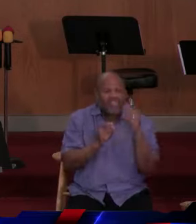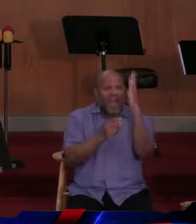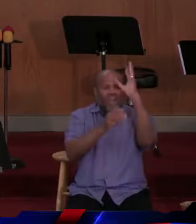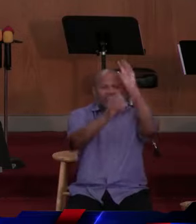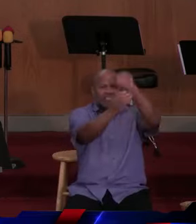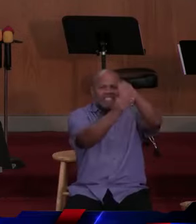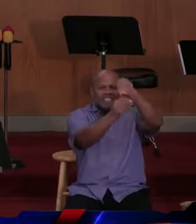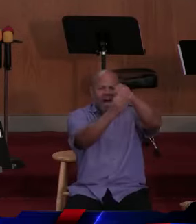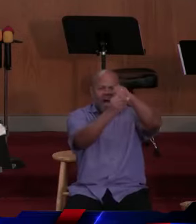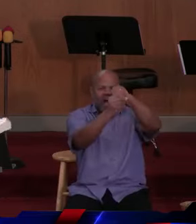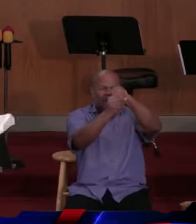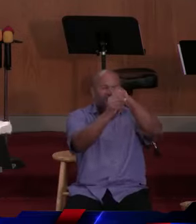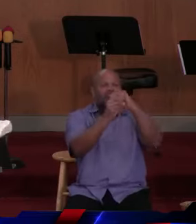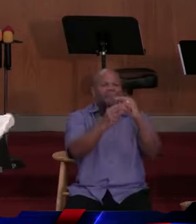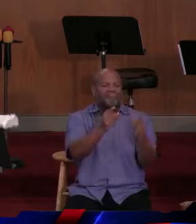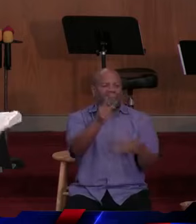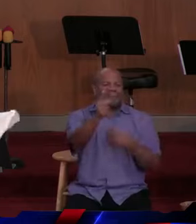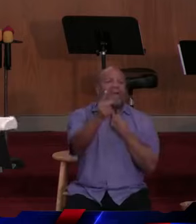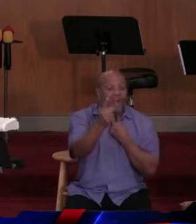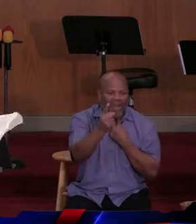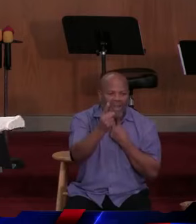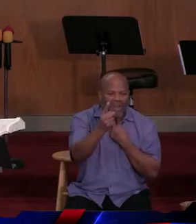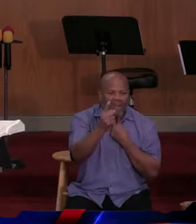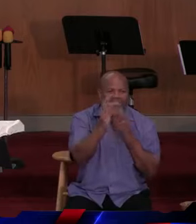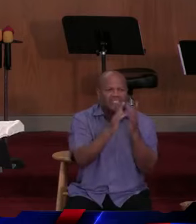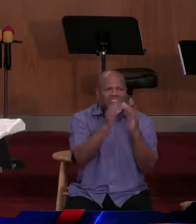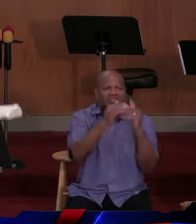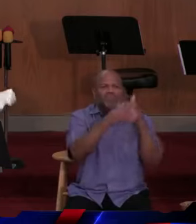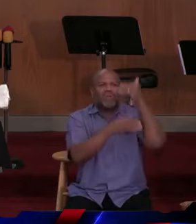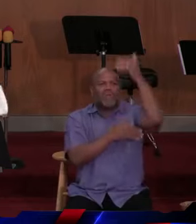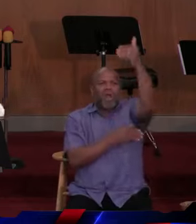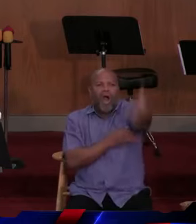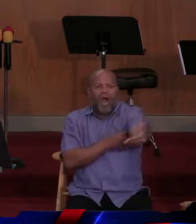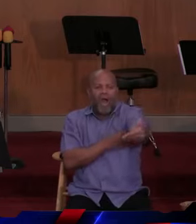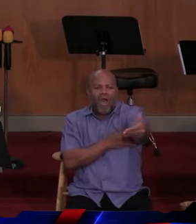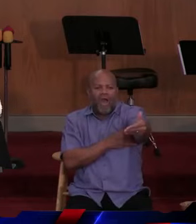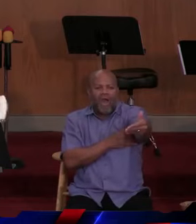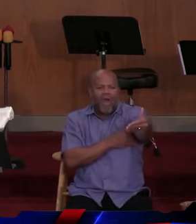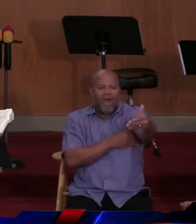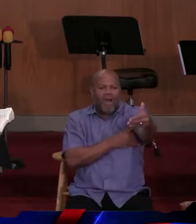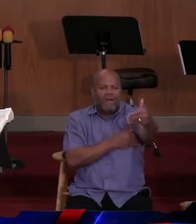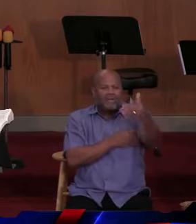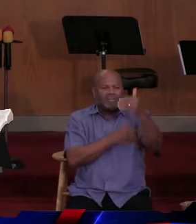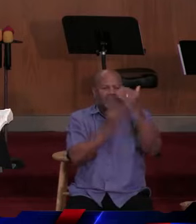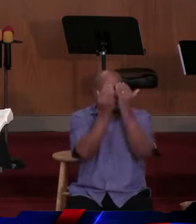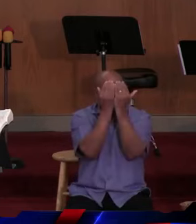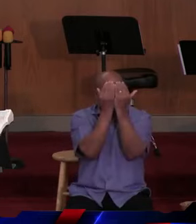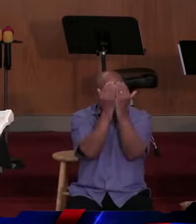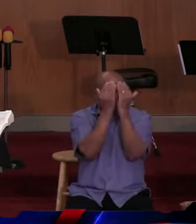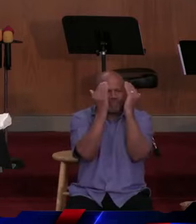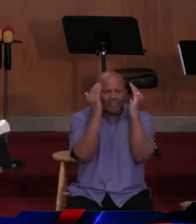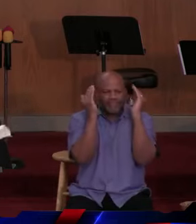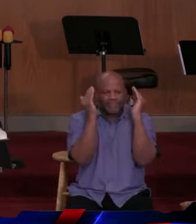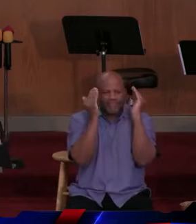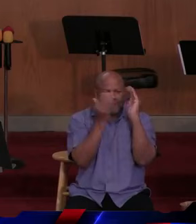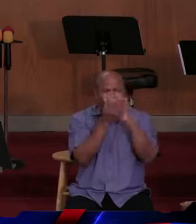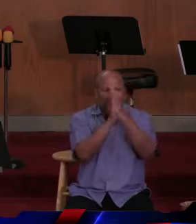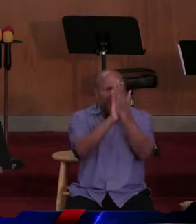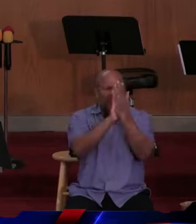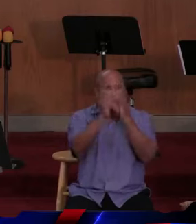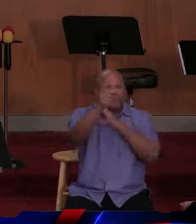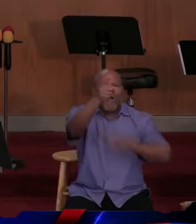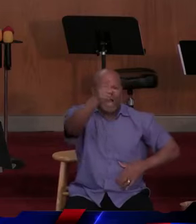get out. Jesus, beyond the veil, becomes the Christ who is receptive and